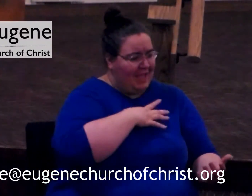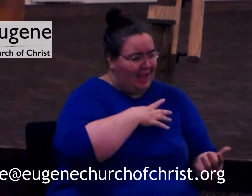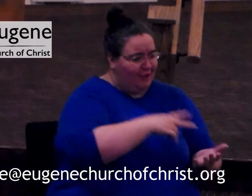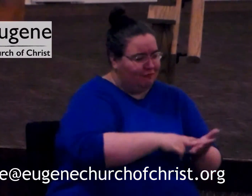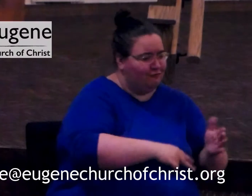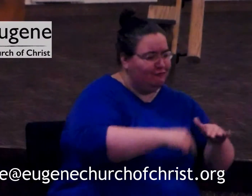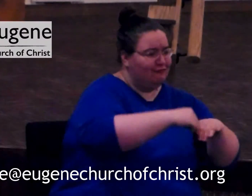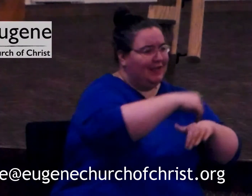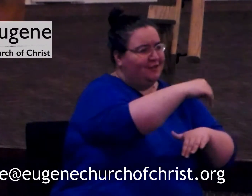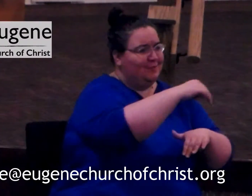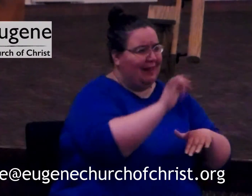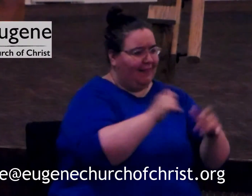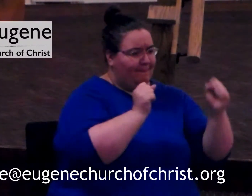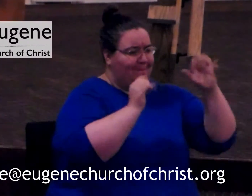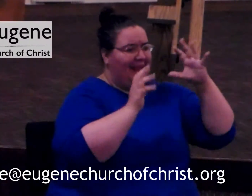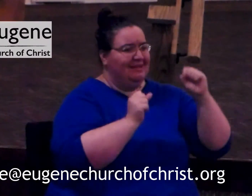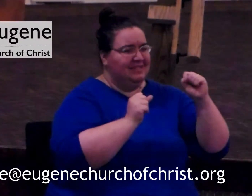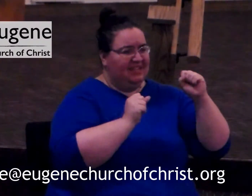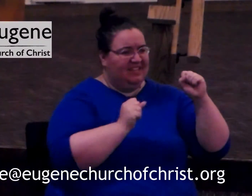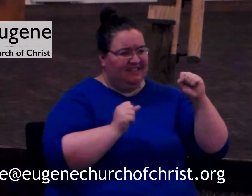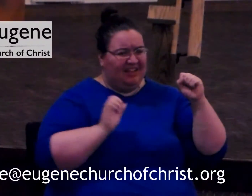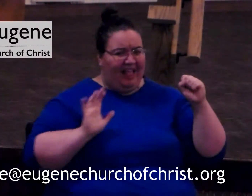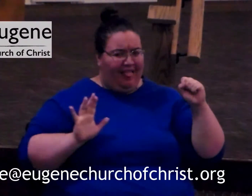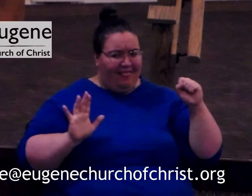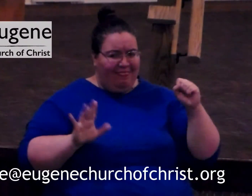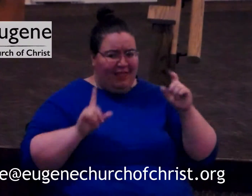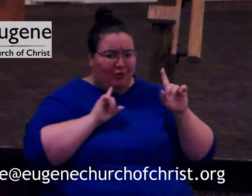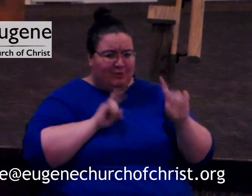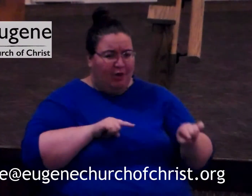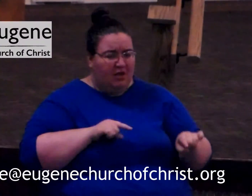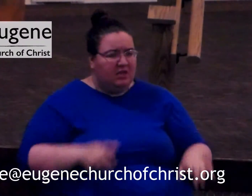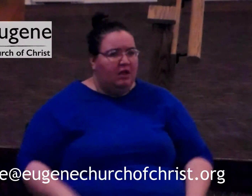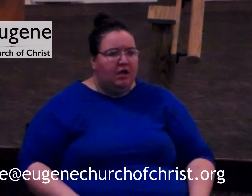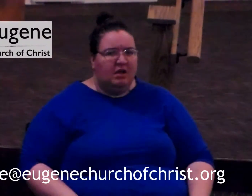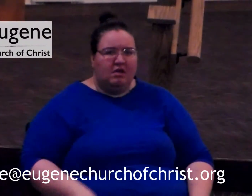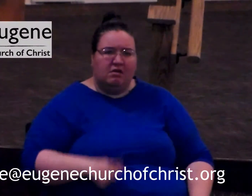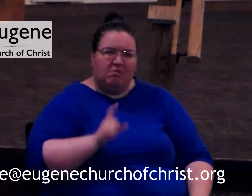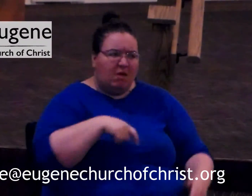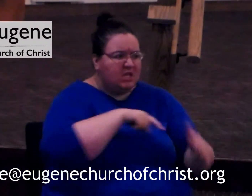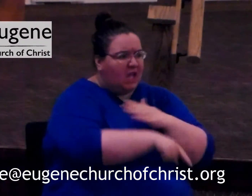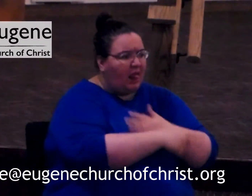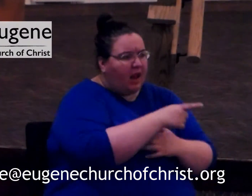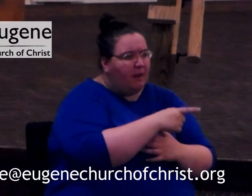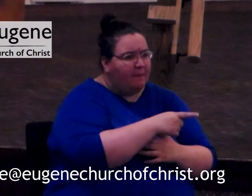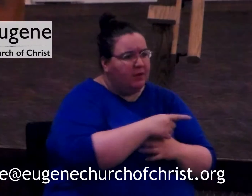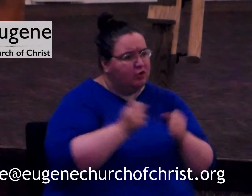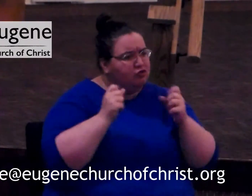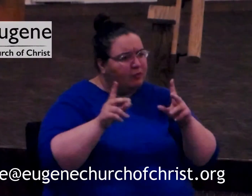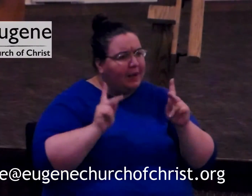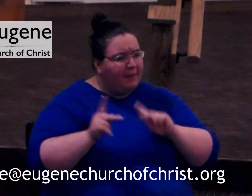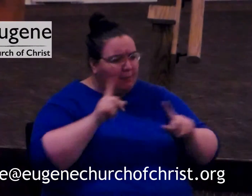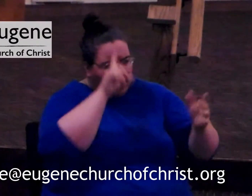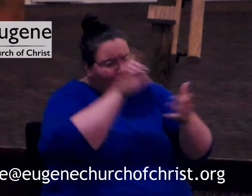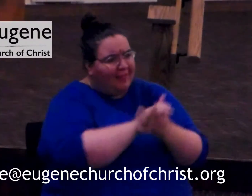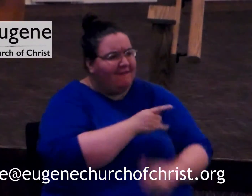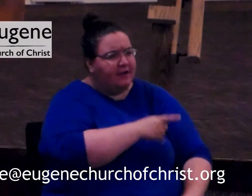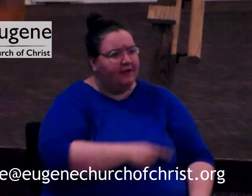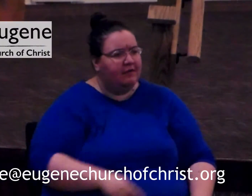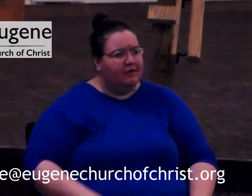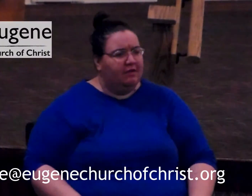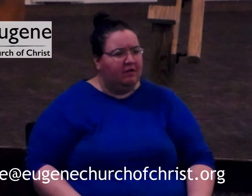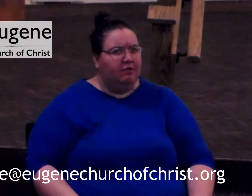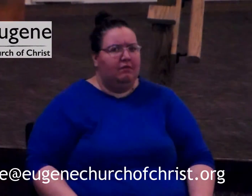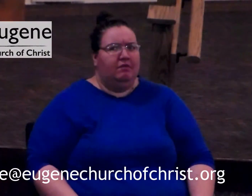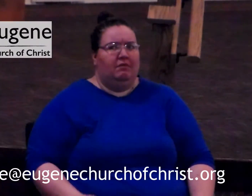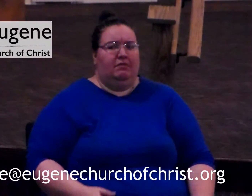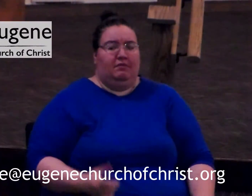our response to it is, we've got to get rid of these people because too many people are believing because of it. That's what the chief priests